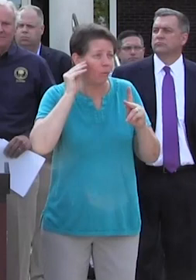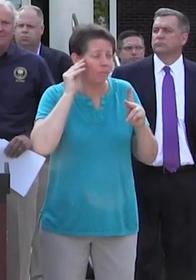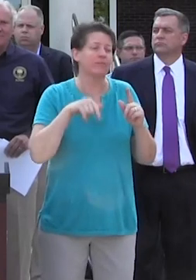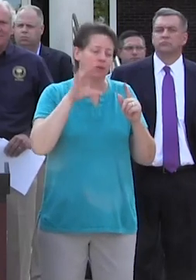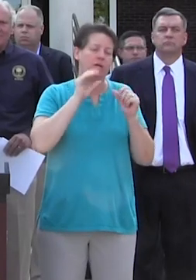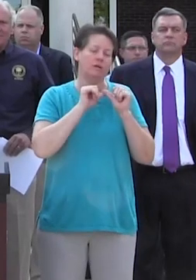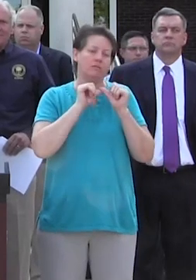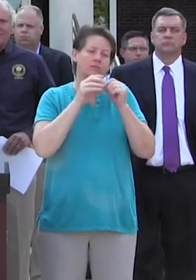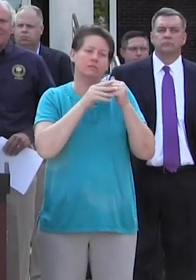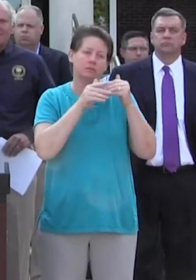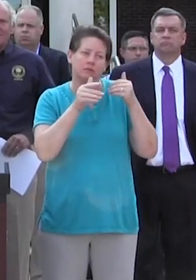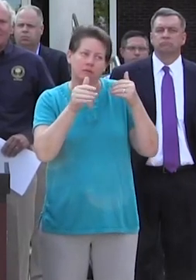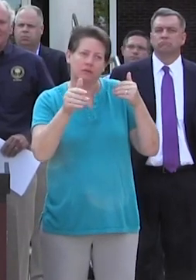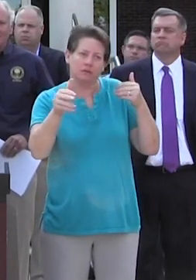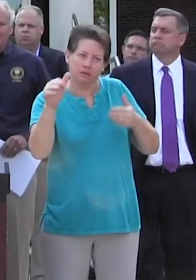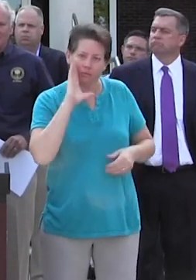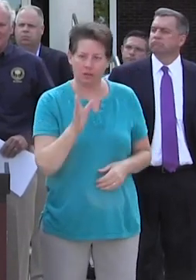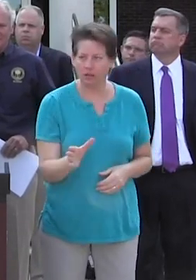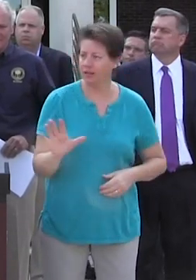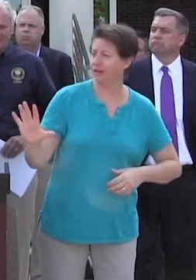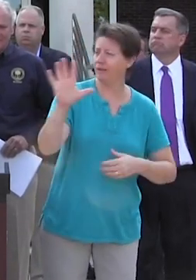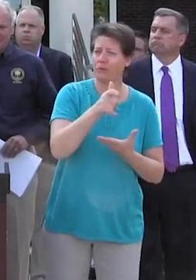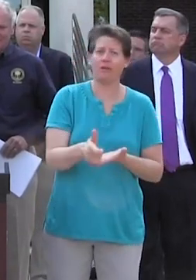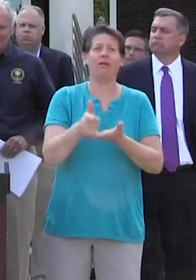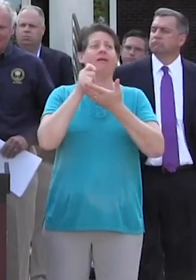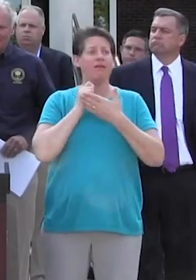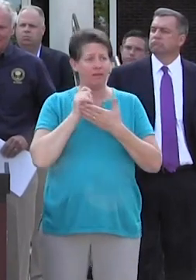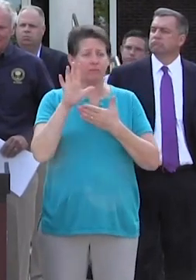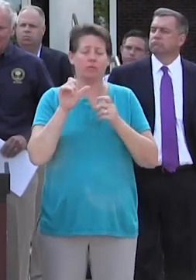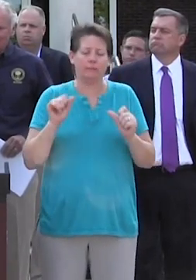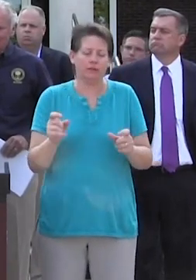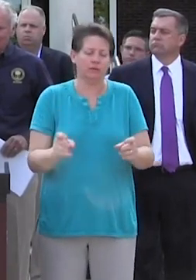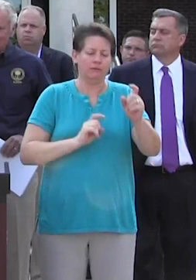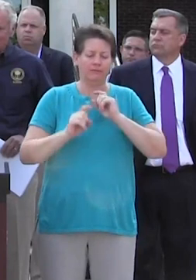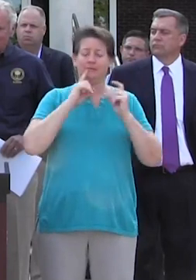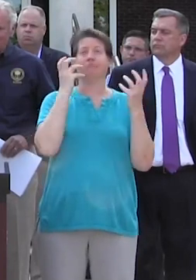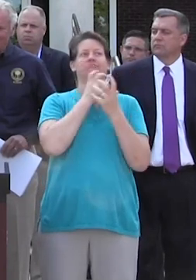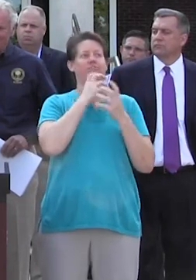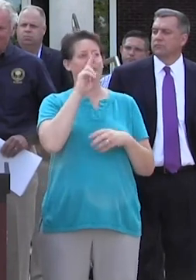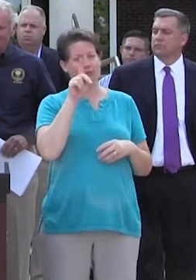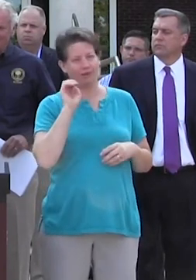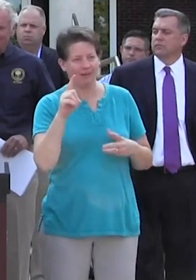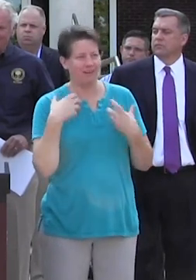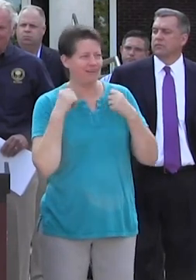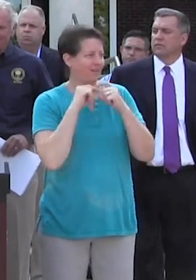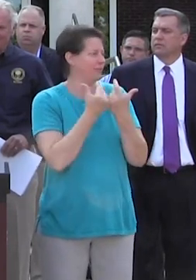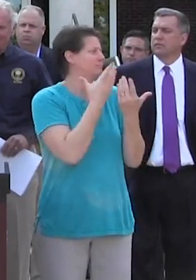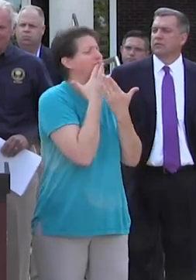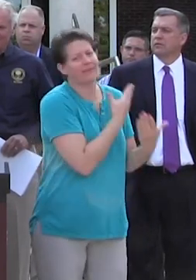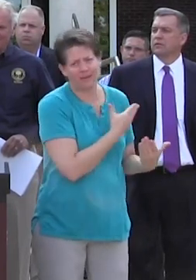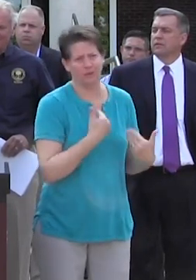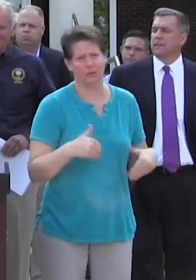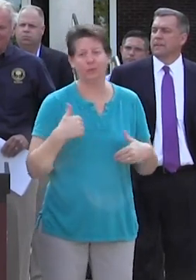haul. And again, with all of your help and with generous gifts, such as the amazing gift from United Health Group, thank you,